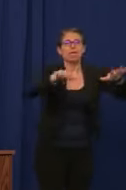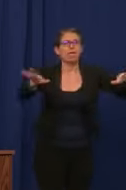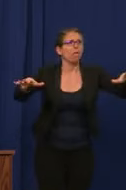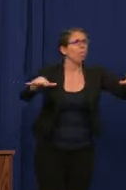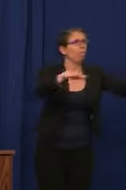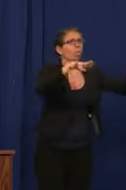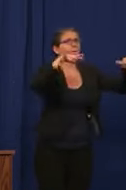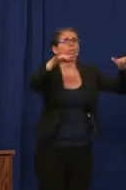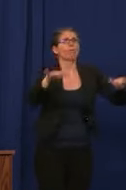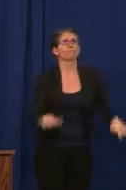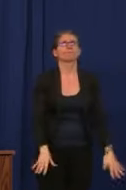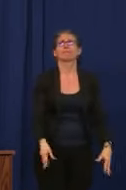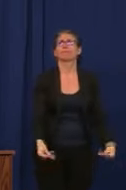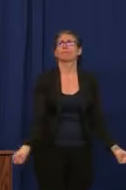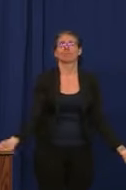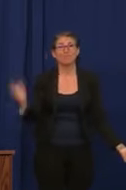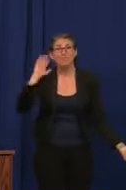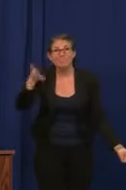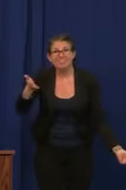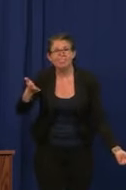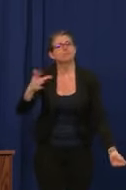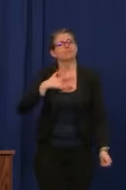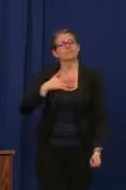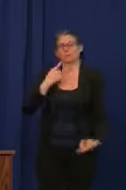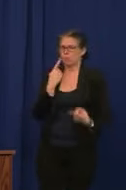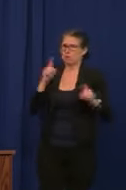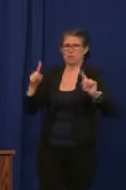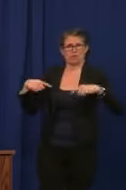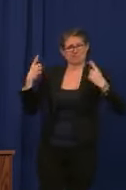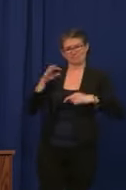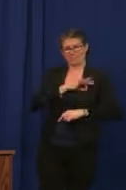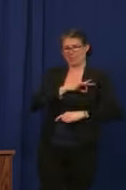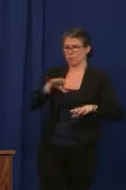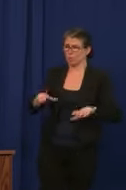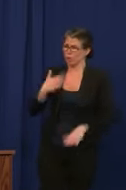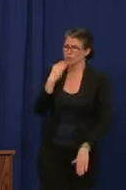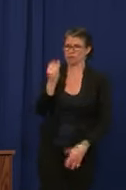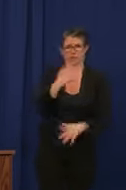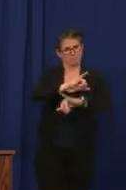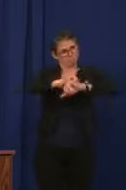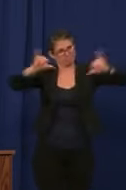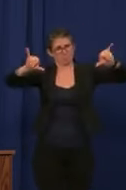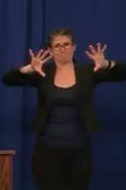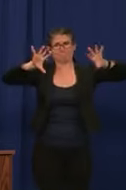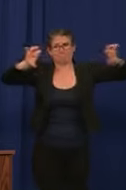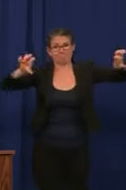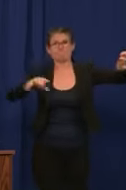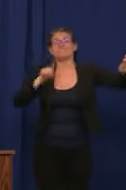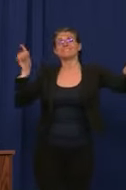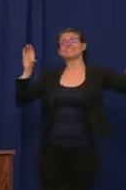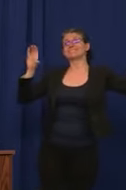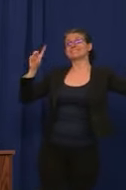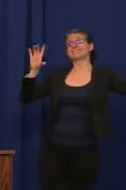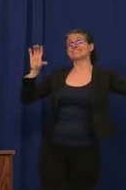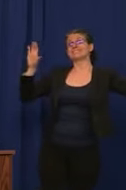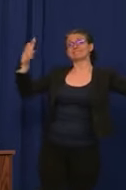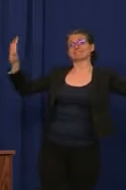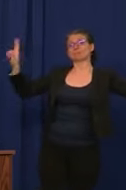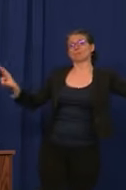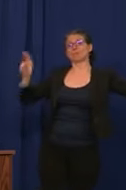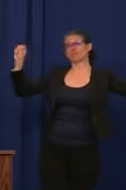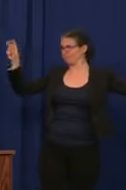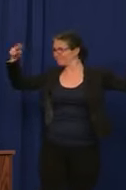and keeping the numbers, keeping on top of the numbers. But there's more to be done, and we've got to stay the